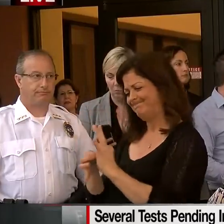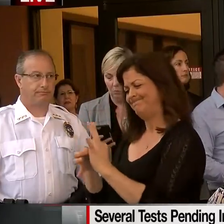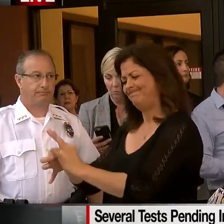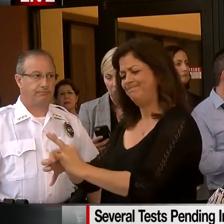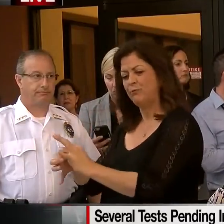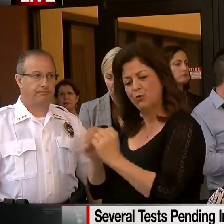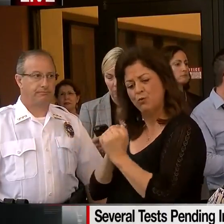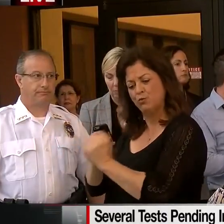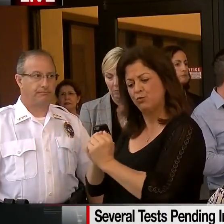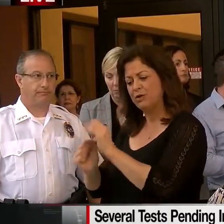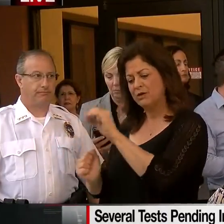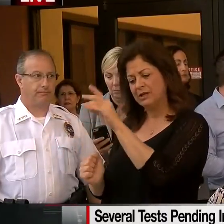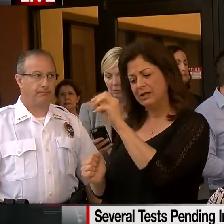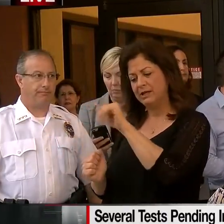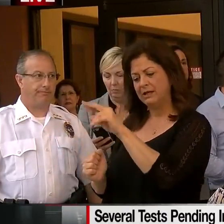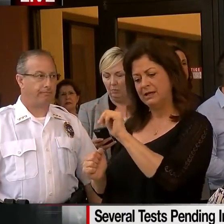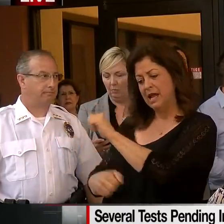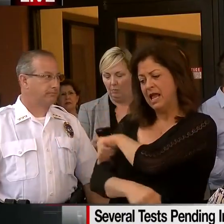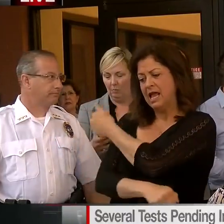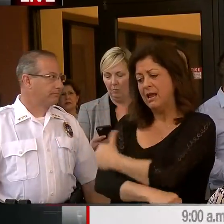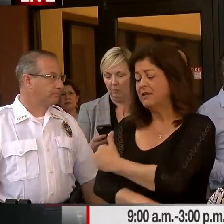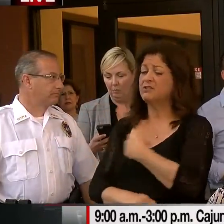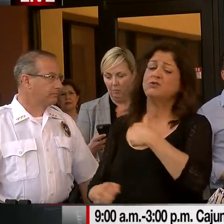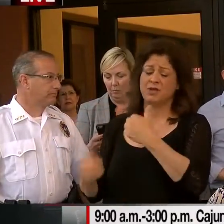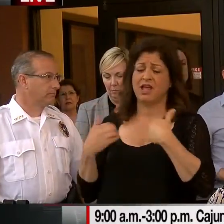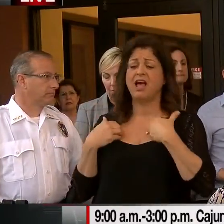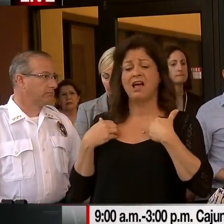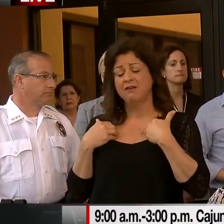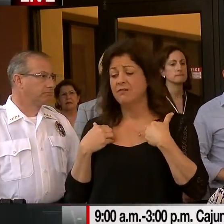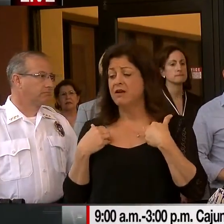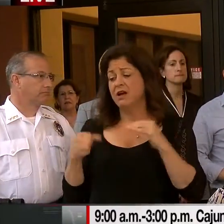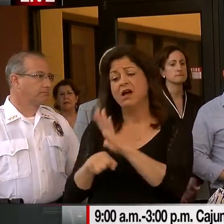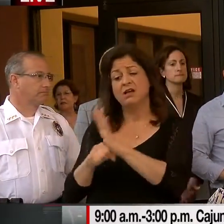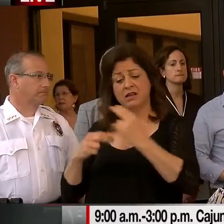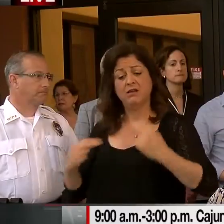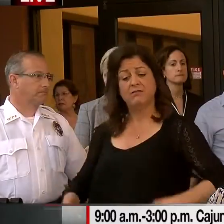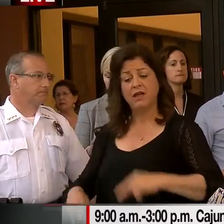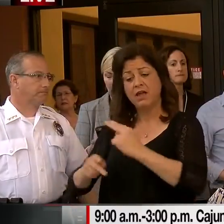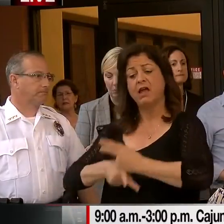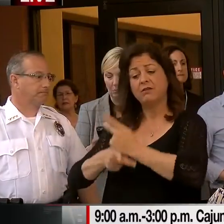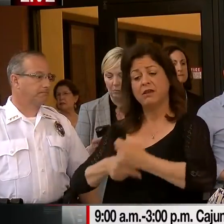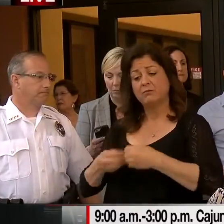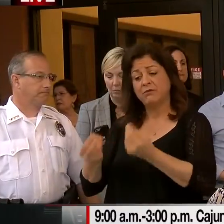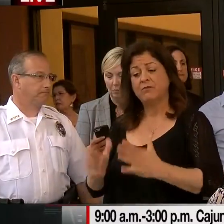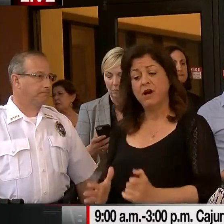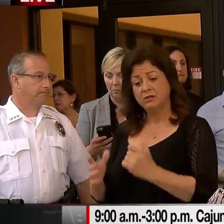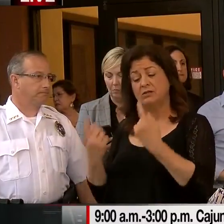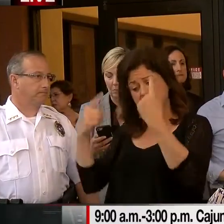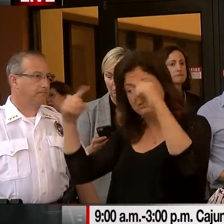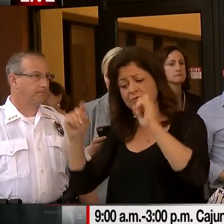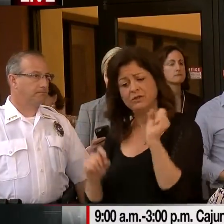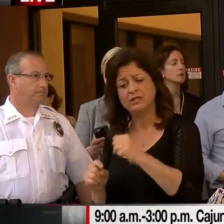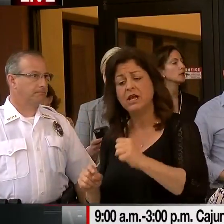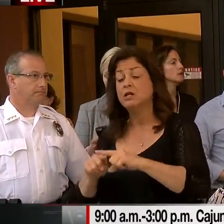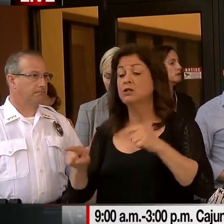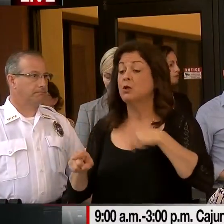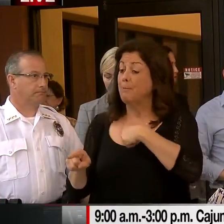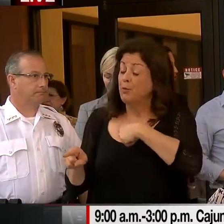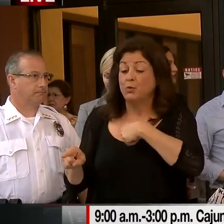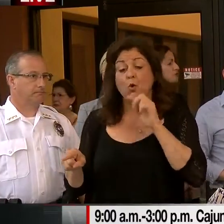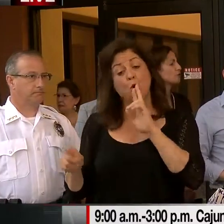Ambulance. So we have the healthcare providers that we need to perform this mission successfully. But we, you know, those resources can